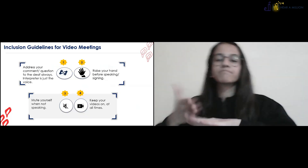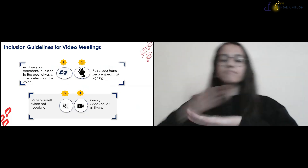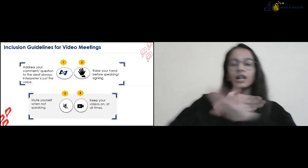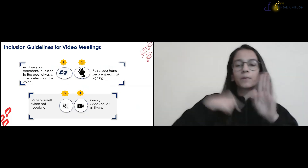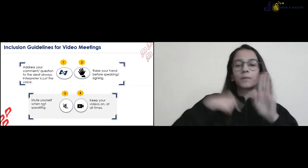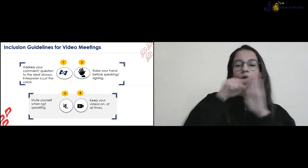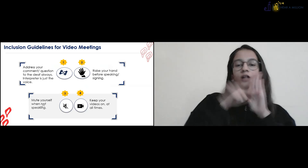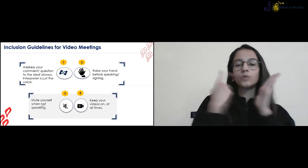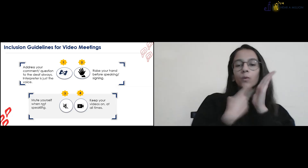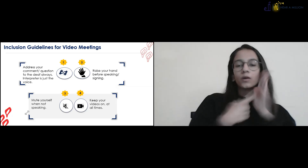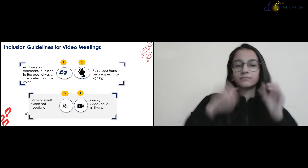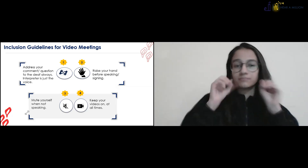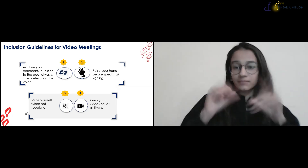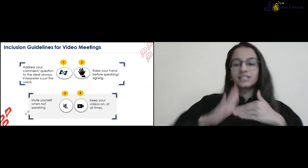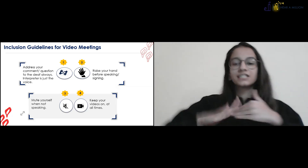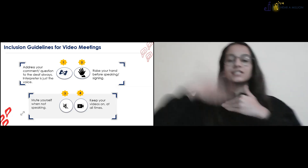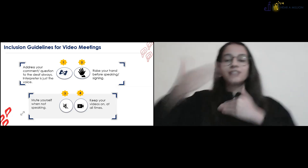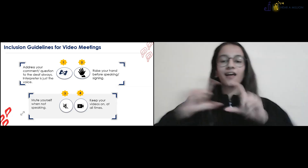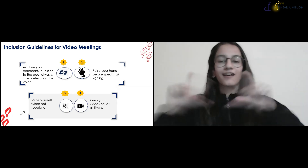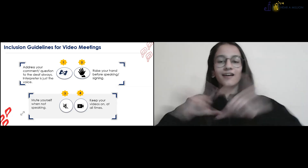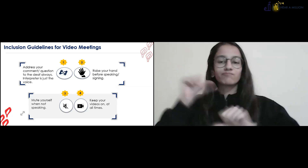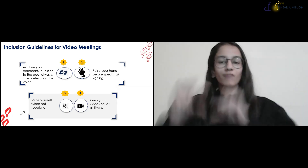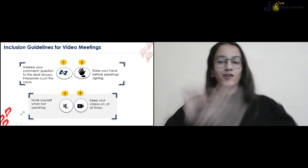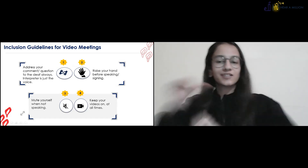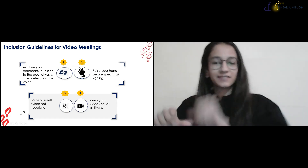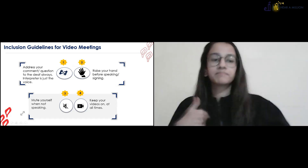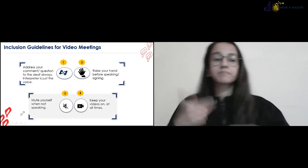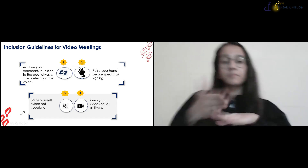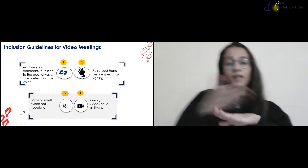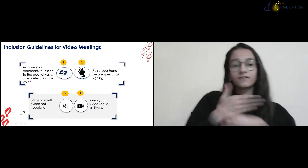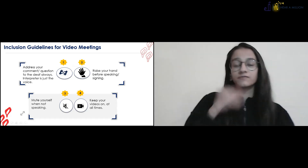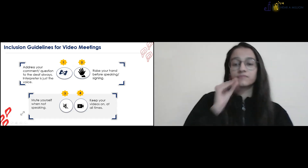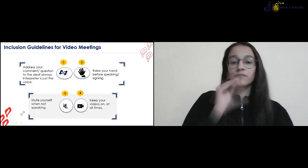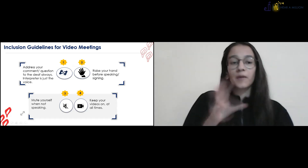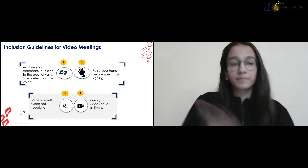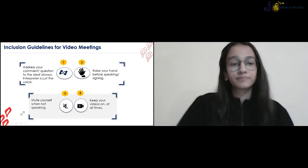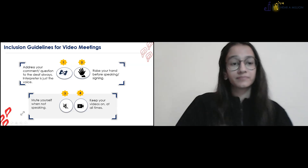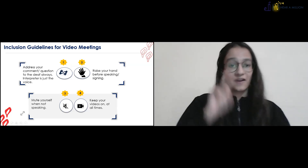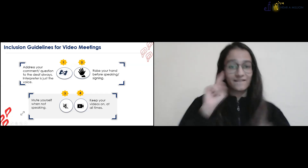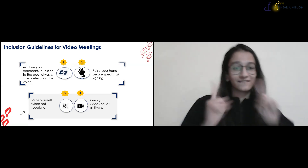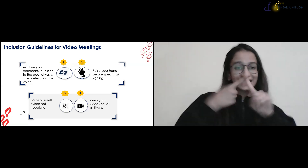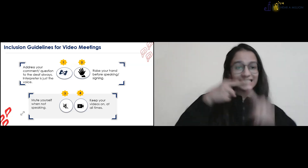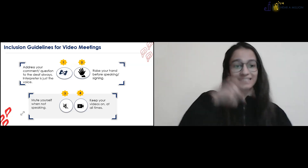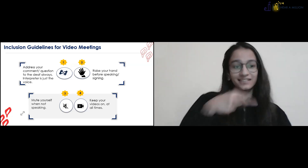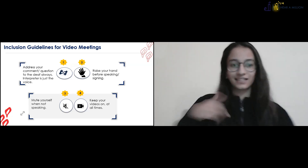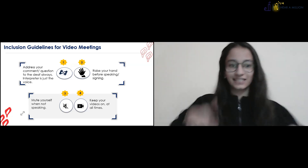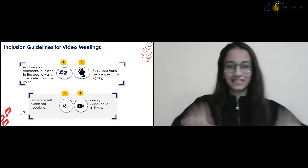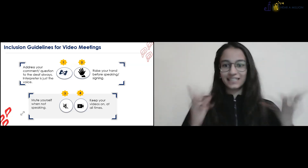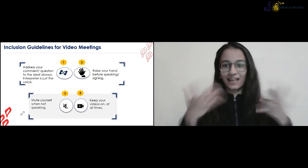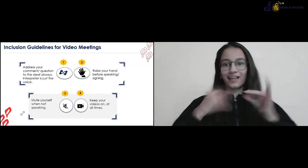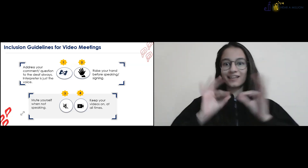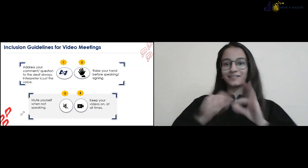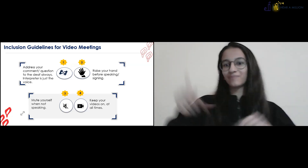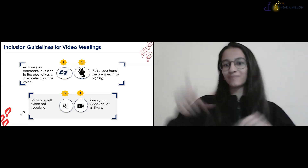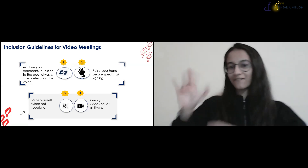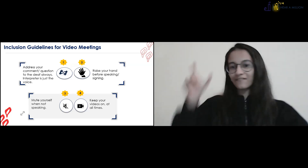So begin the workshop earlier. We would like to share some rules for today, some housekeeping announcements. The